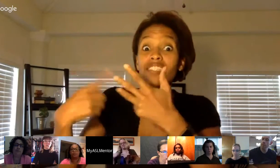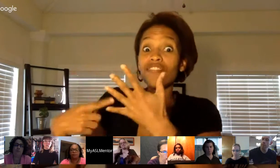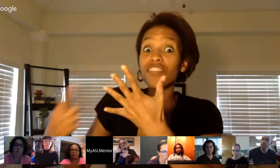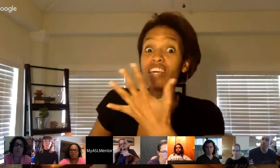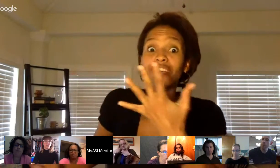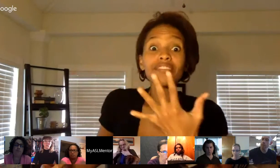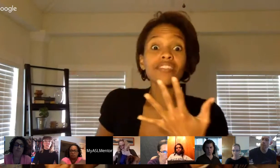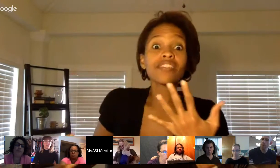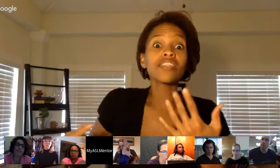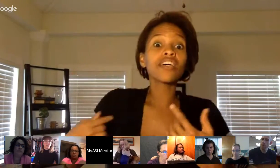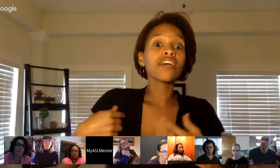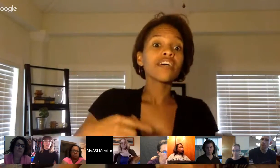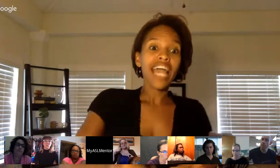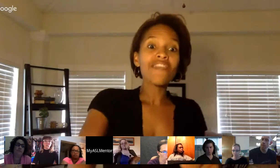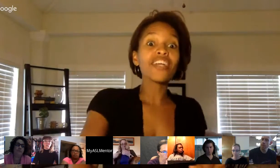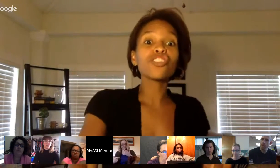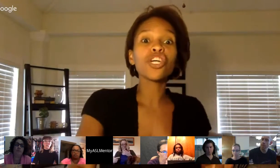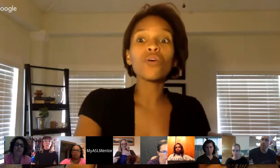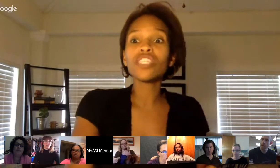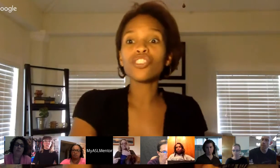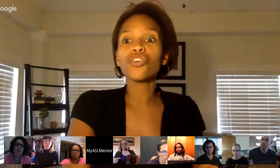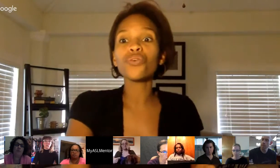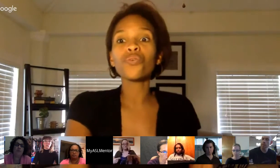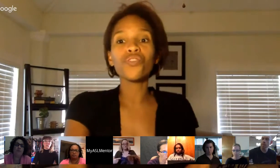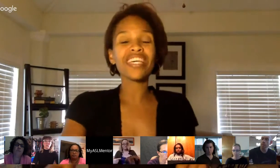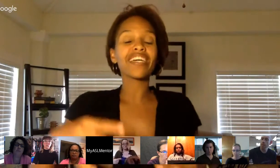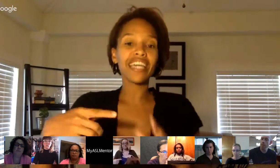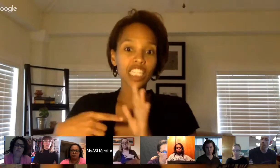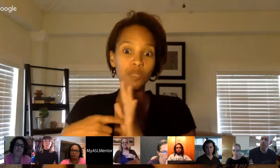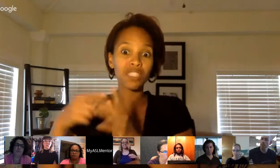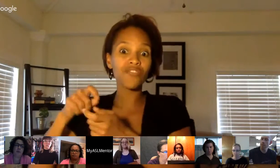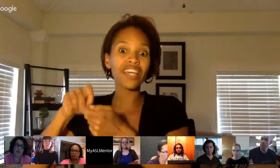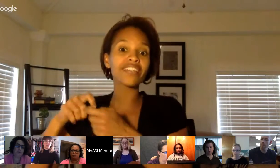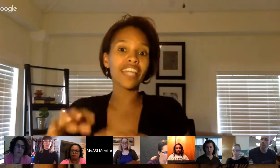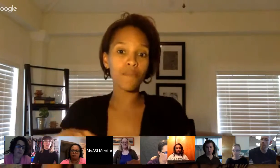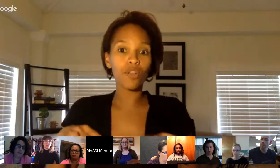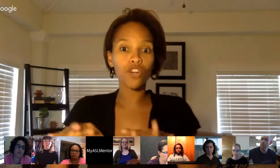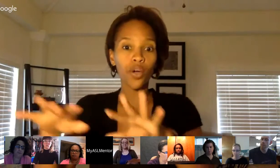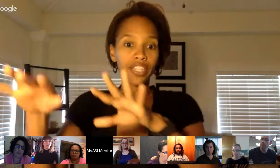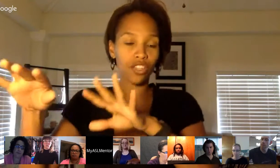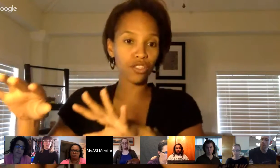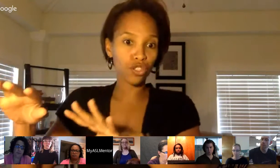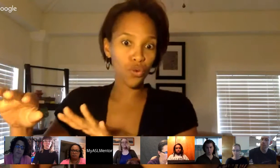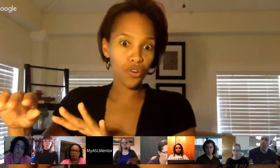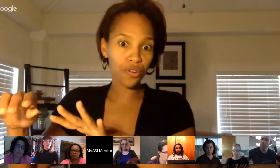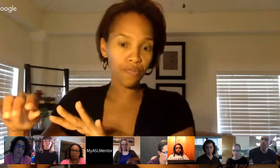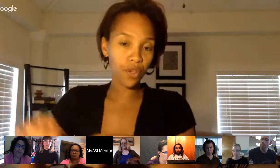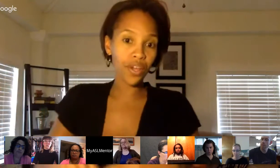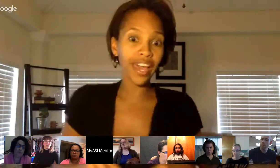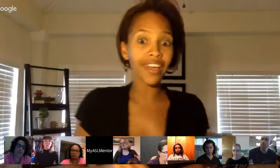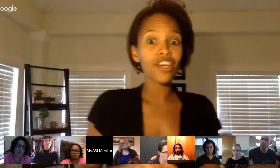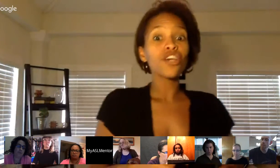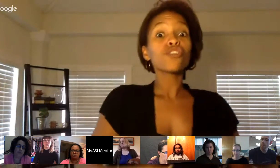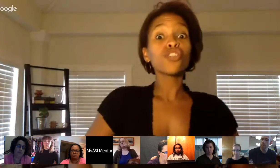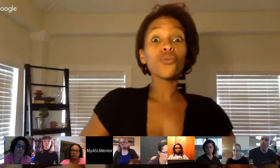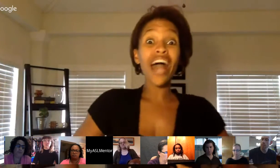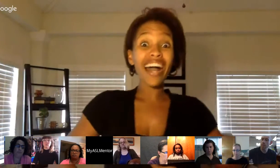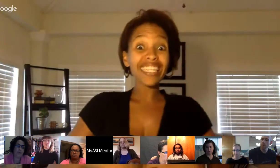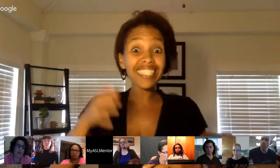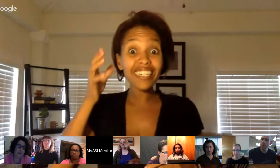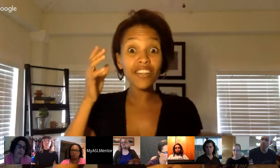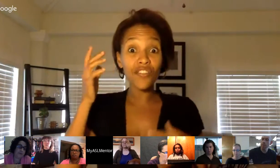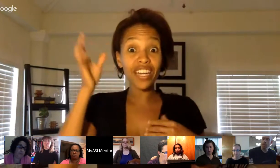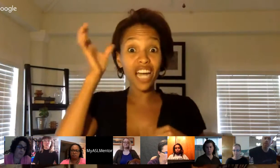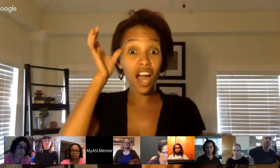all kinds of things. And then she goes into the specific example of going into the store, okay? So